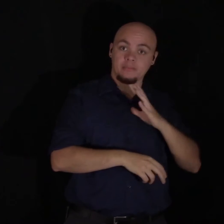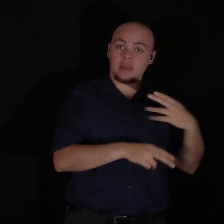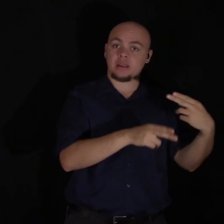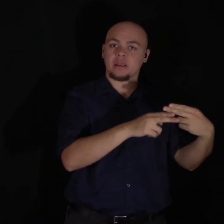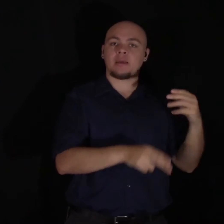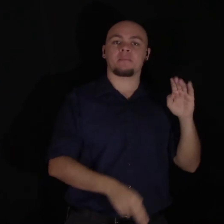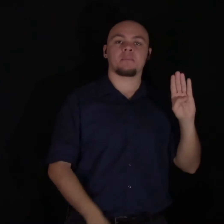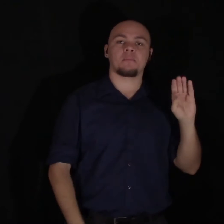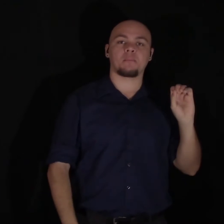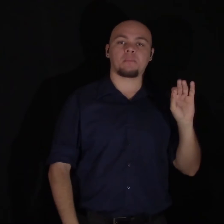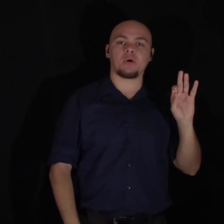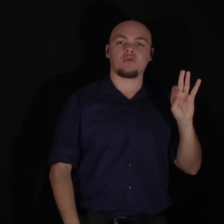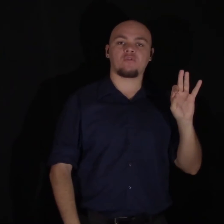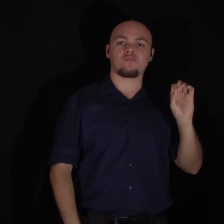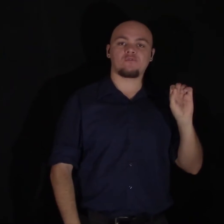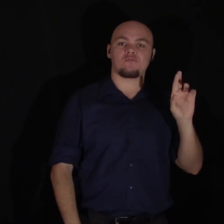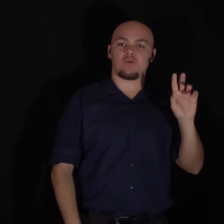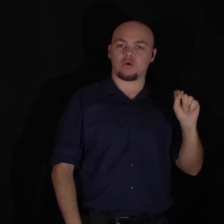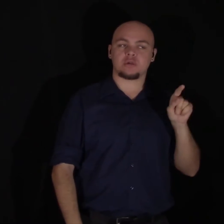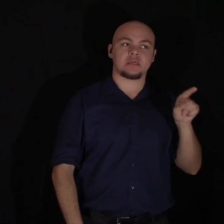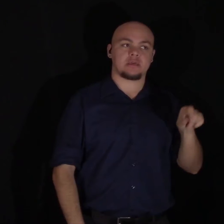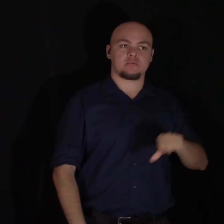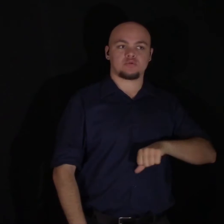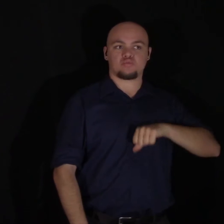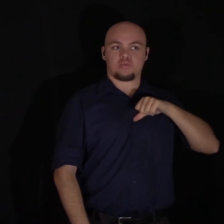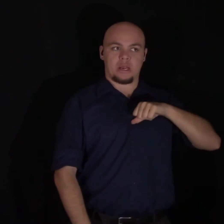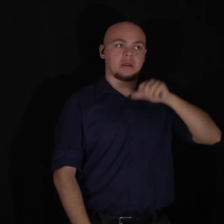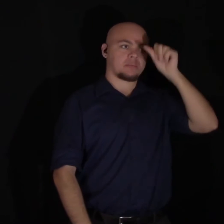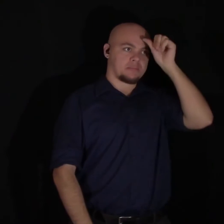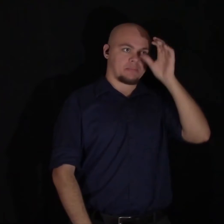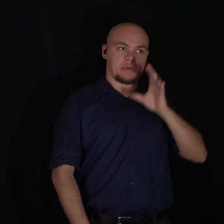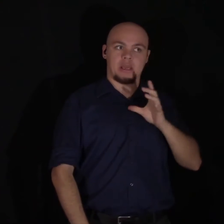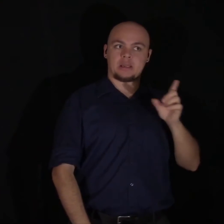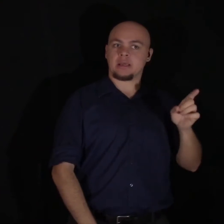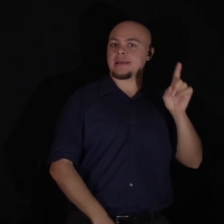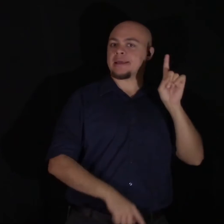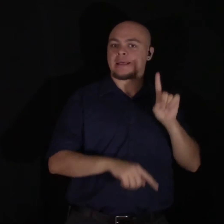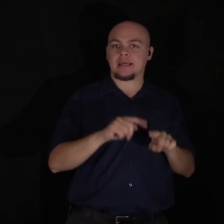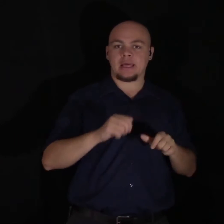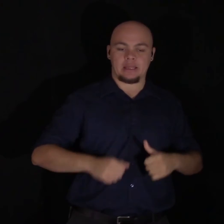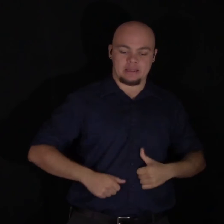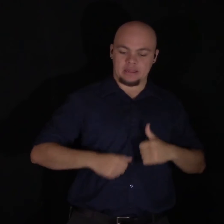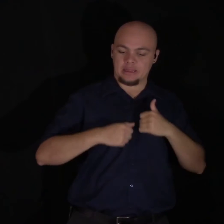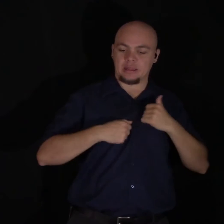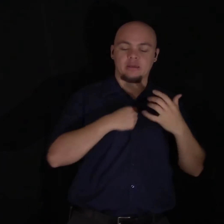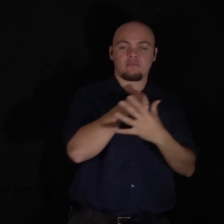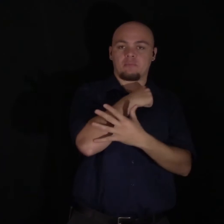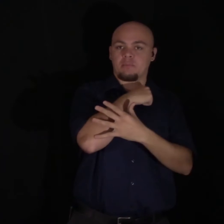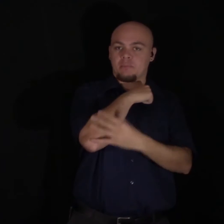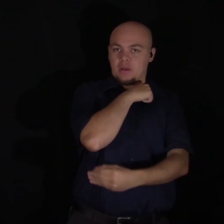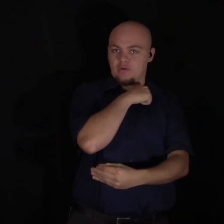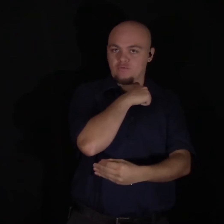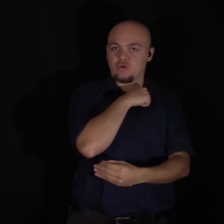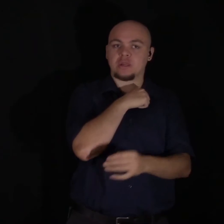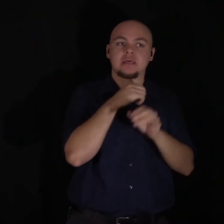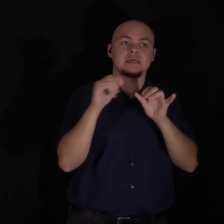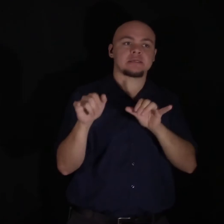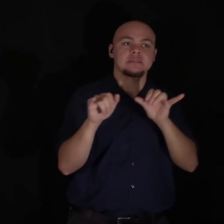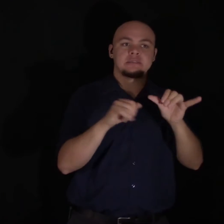of a proud and unbending disposition, and could not bear to live in poverty and oblivion in the same country where he had formerly